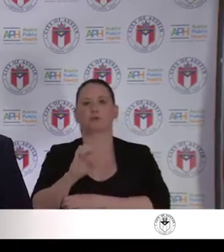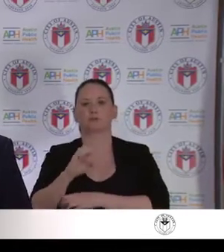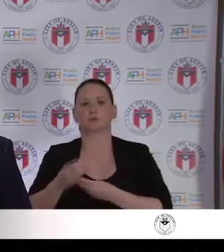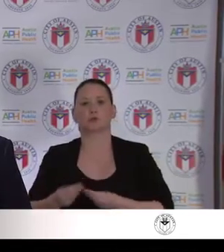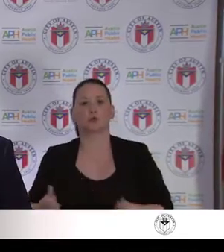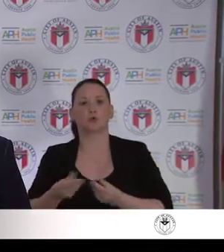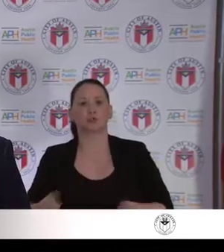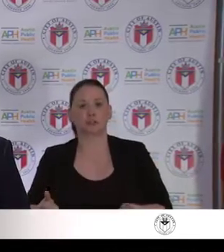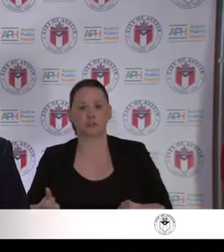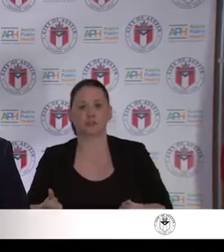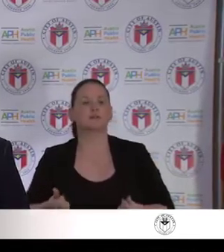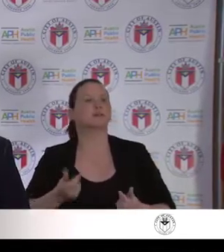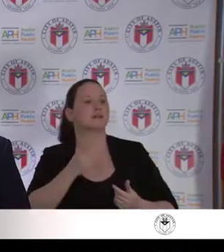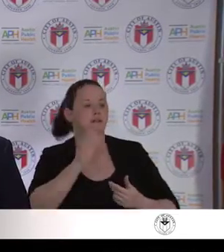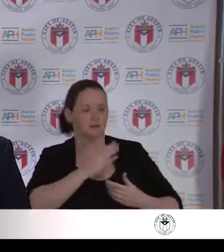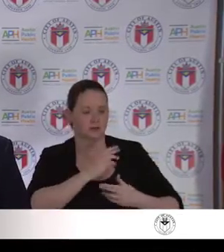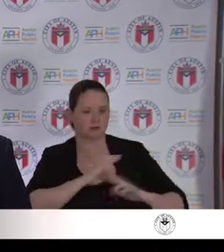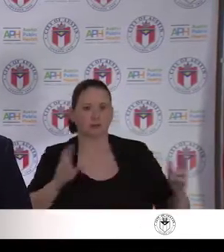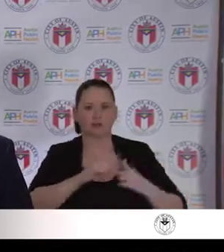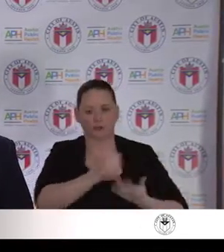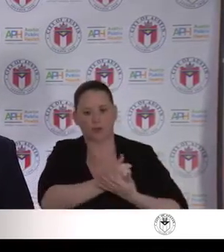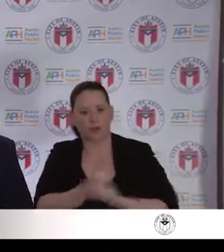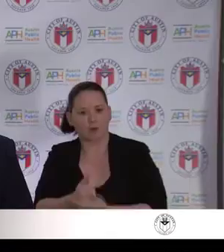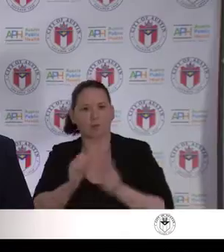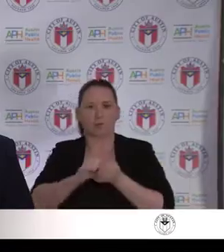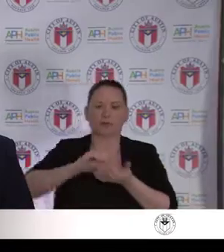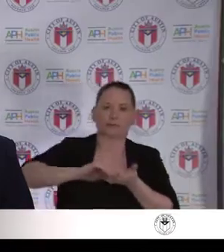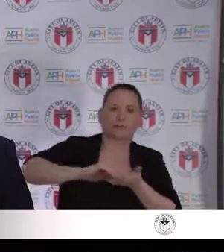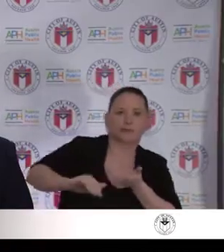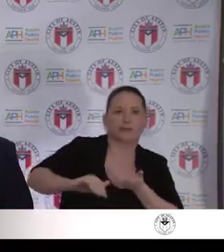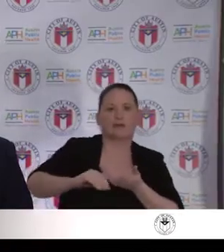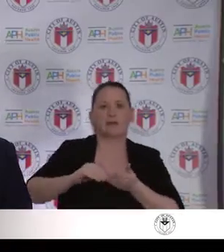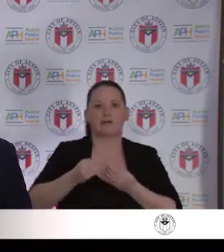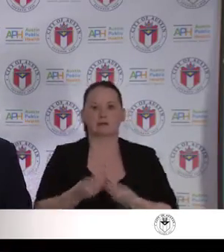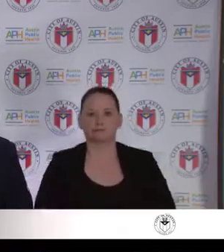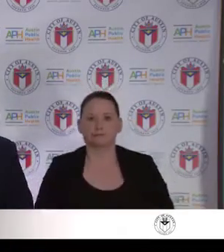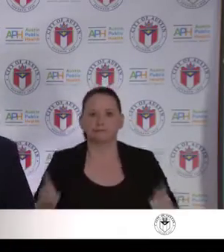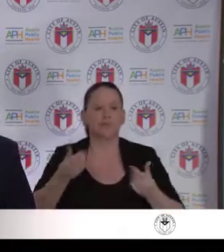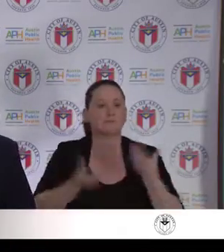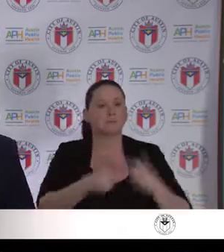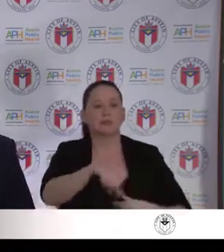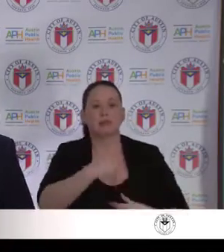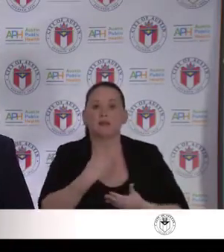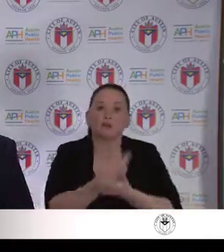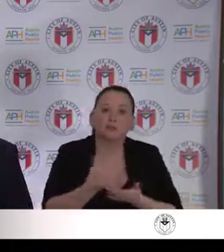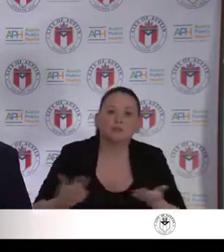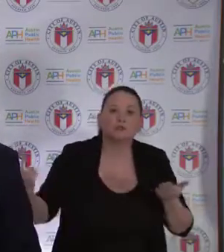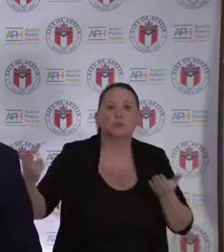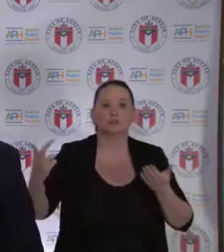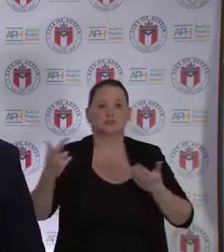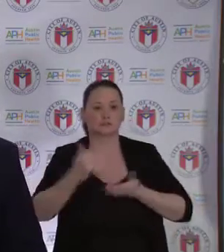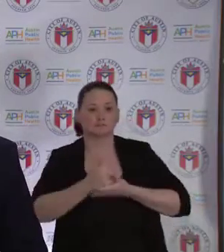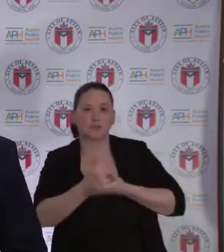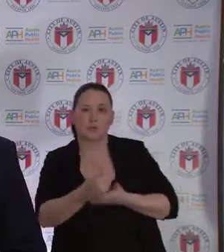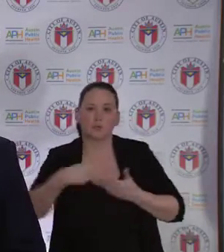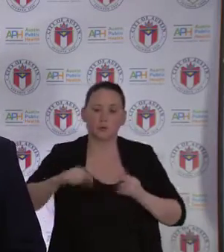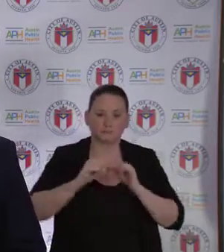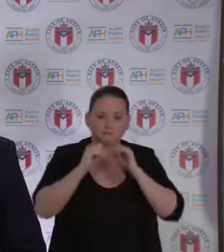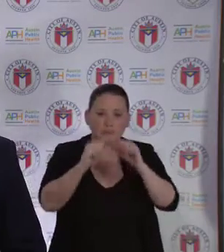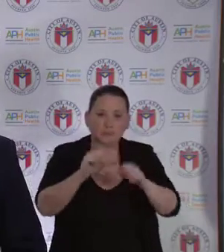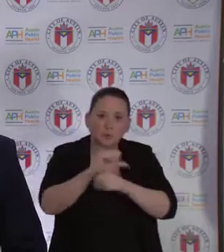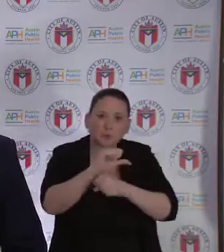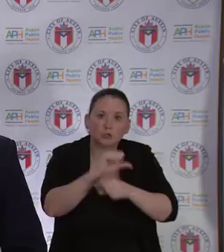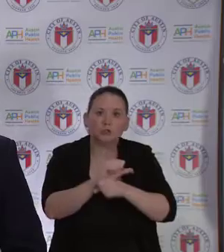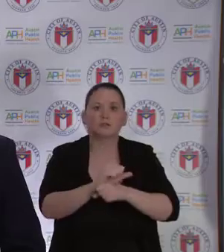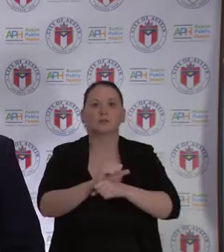businesses with mitigation, layoff mitigation. Maybe there's some things they have resources to help you keep folks on the